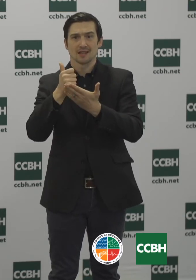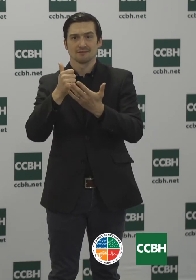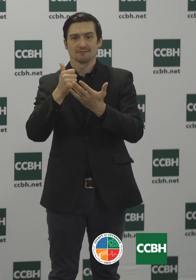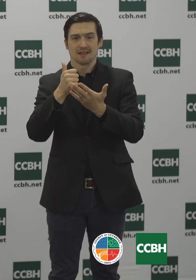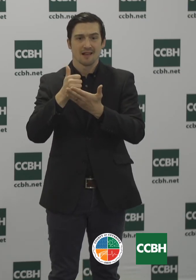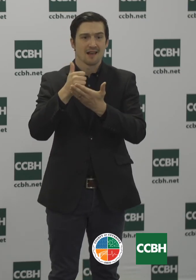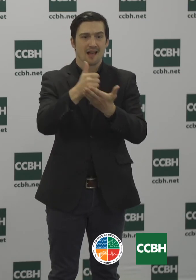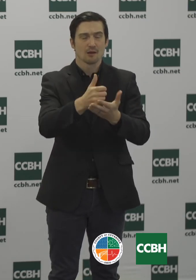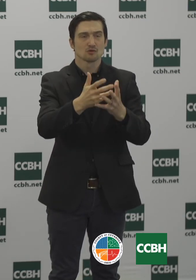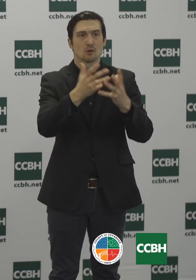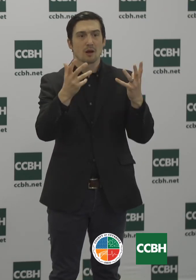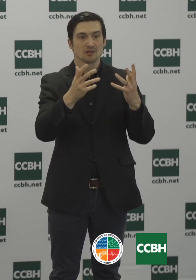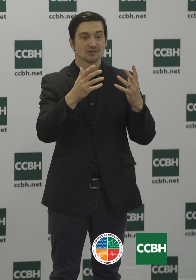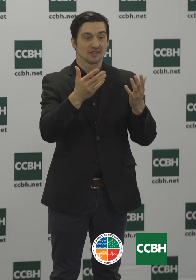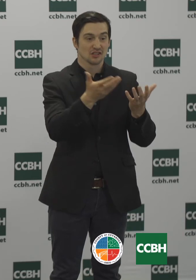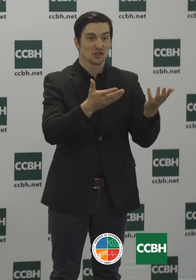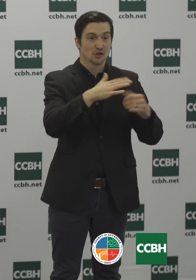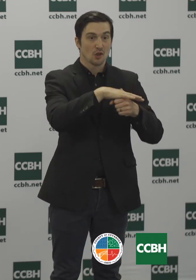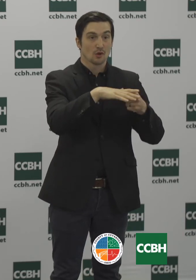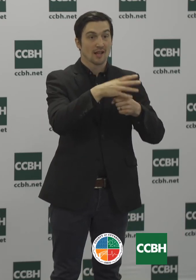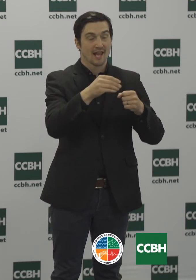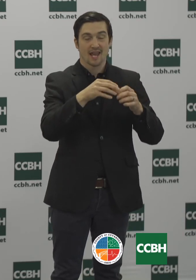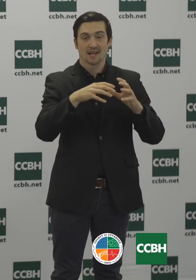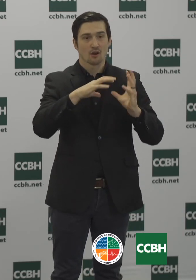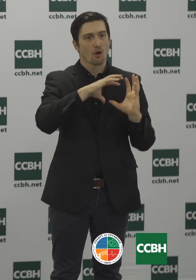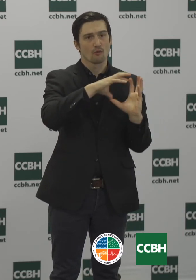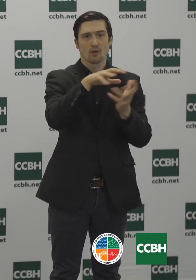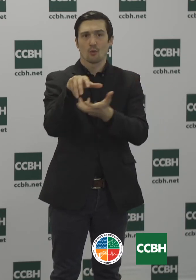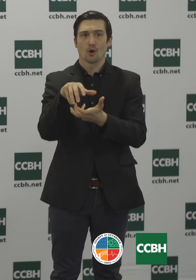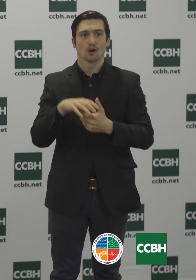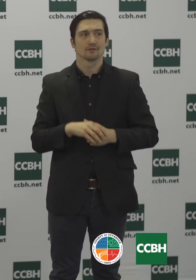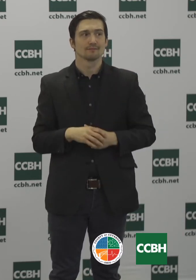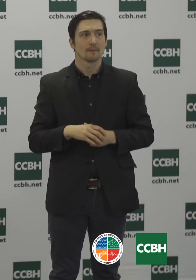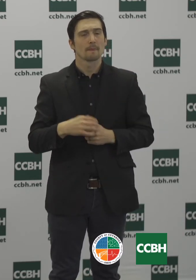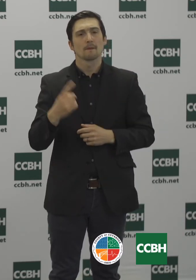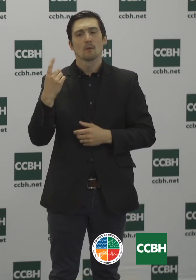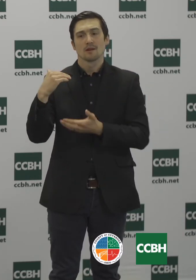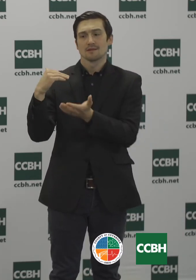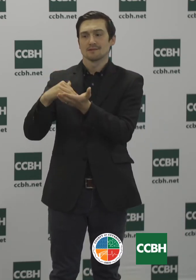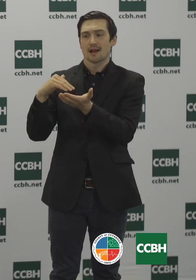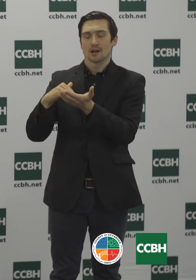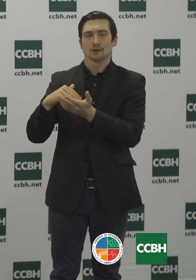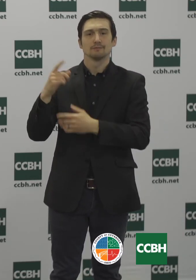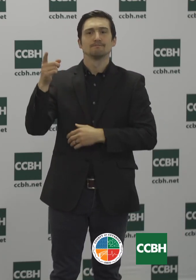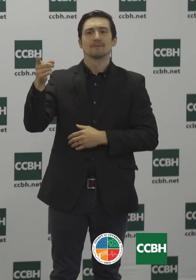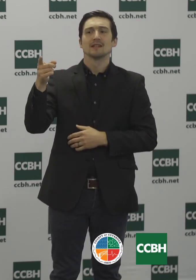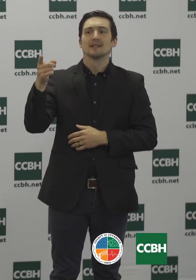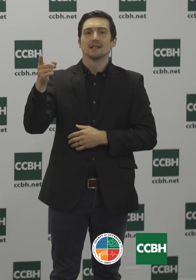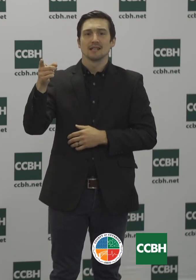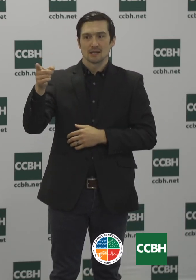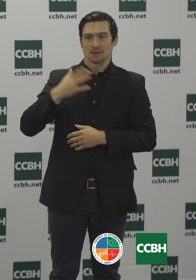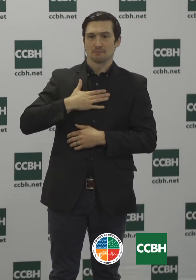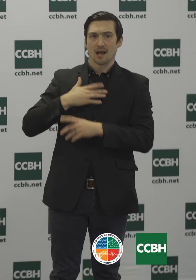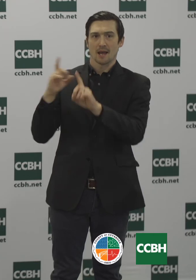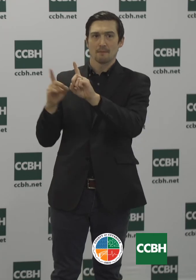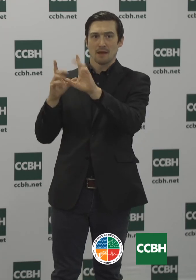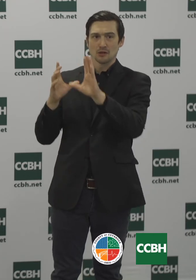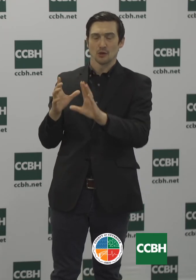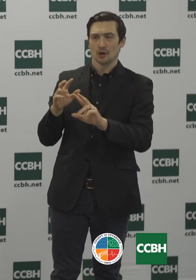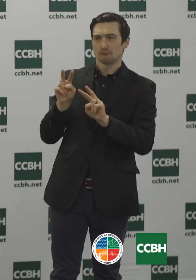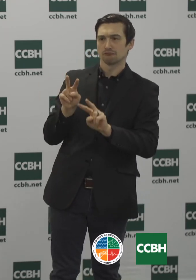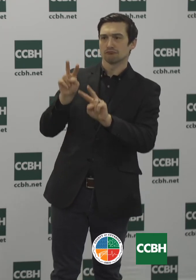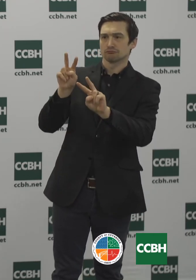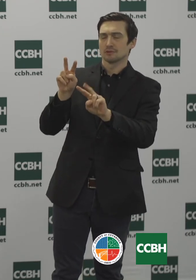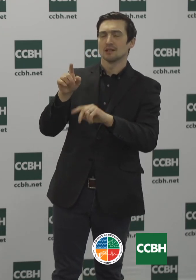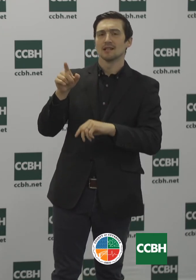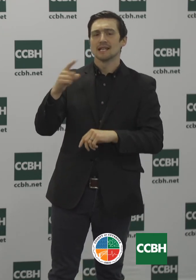and around the world. I remember a physician who was my mentor when I was in high school told me people don't care